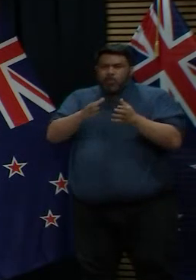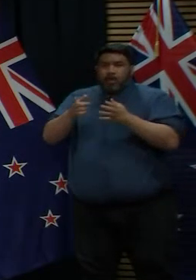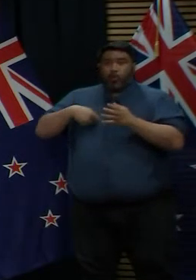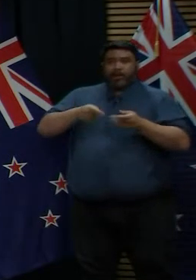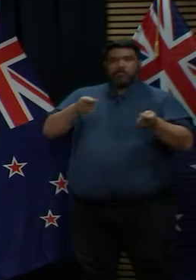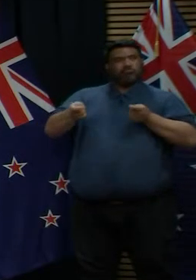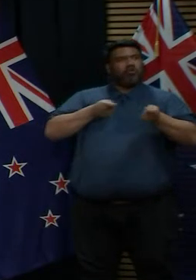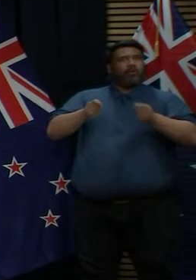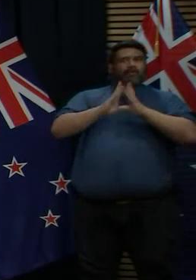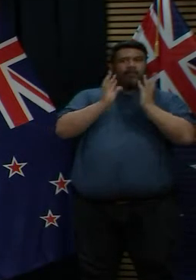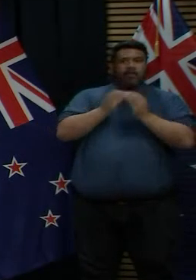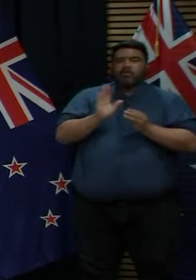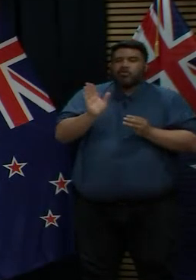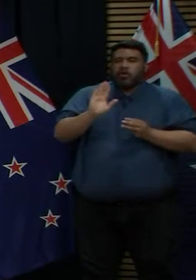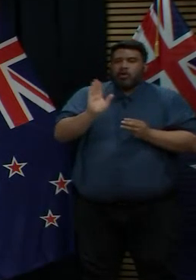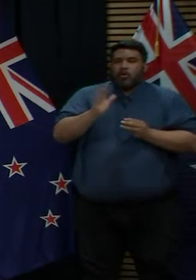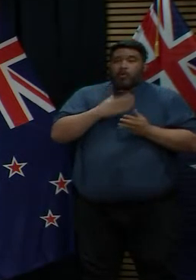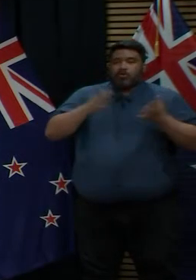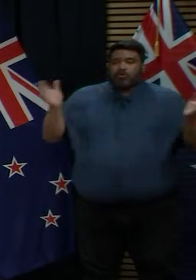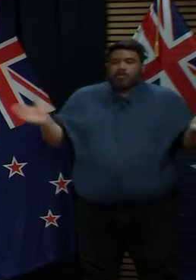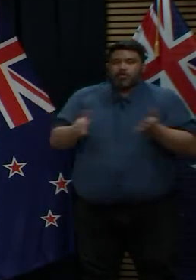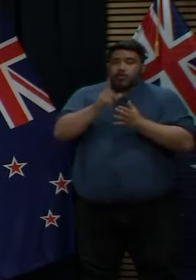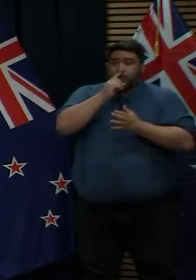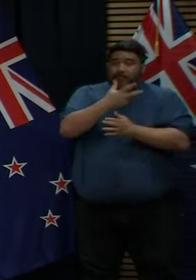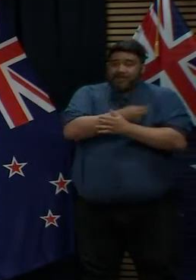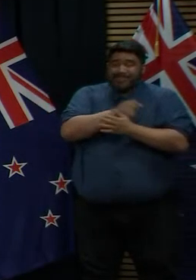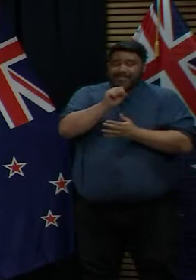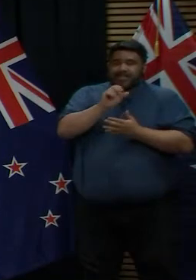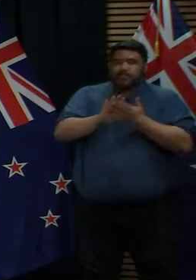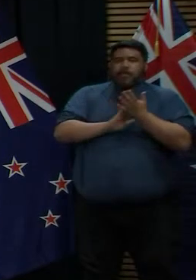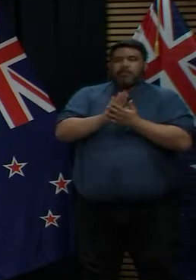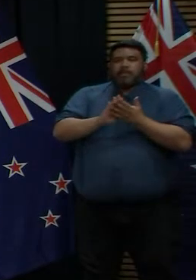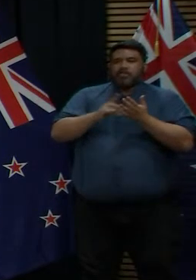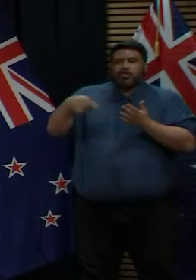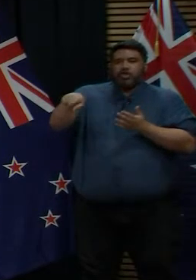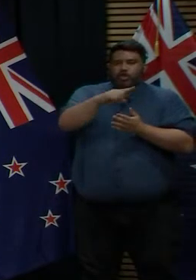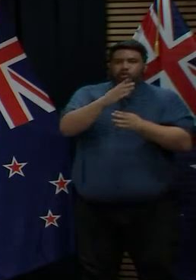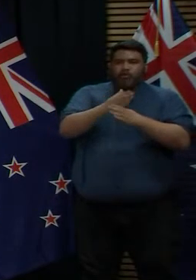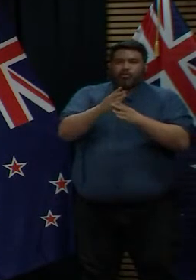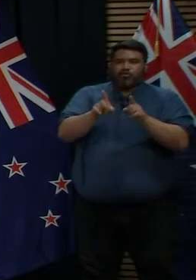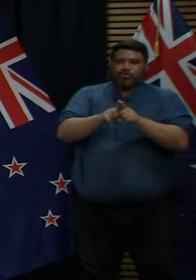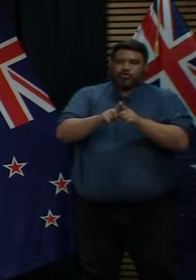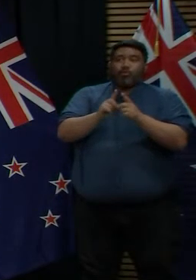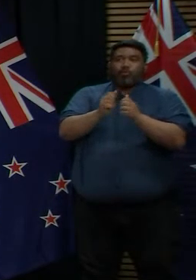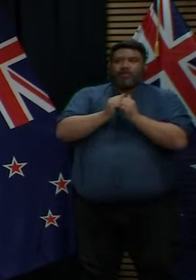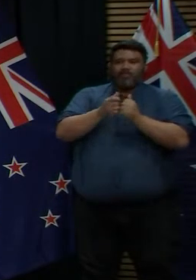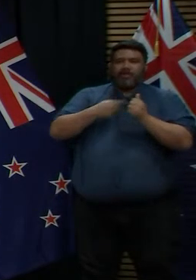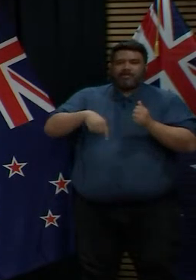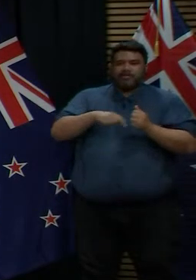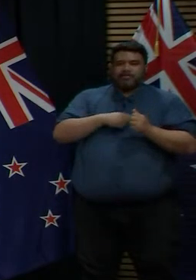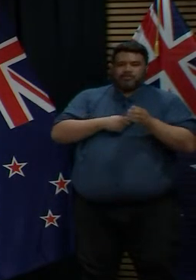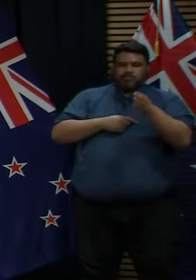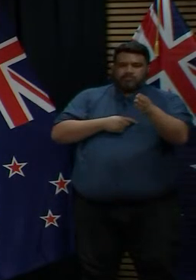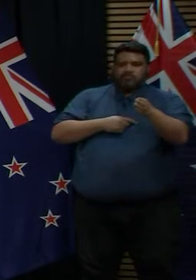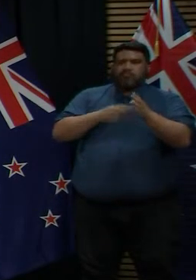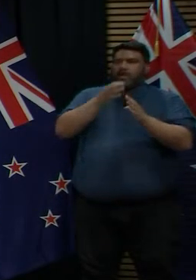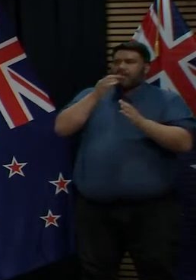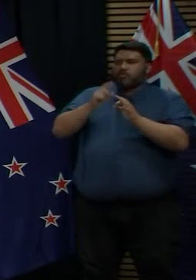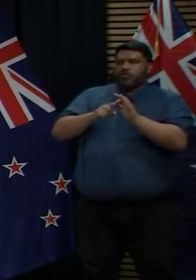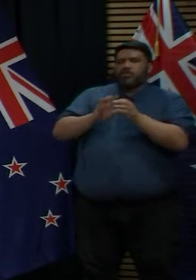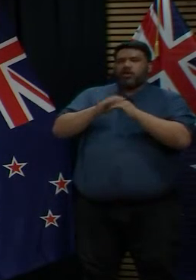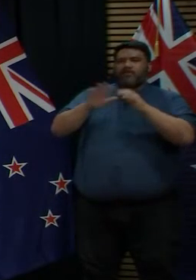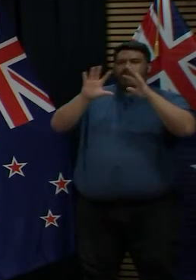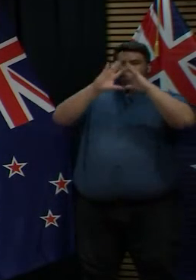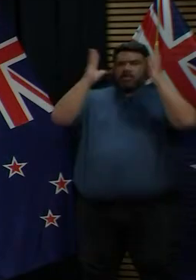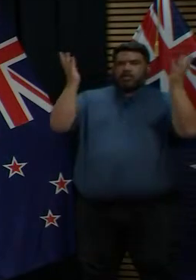everything here. The goal is to get people vaccinated. Let's allow people to go out and do that work. Can I also ask one in the international context, because